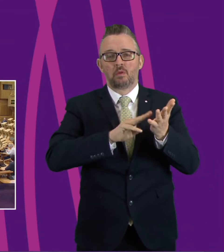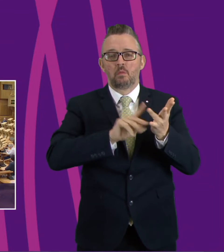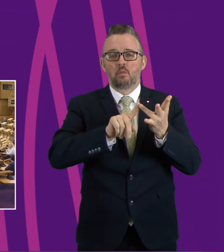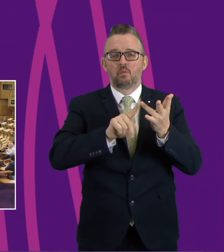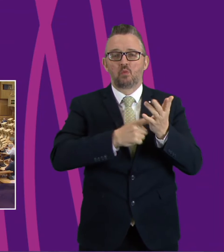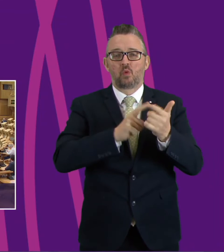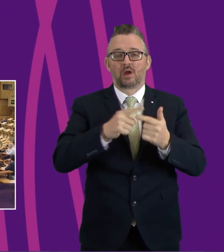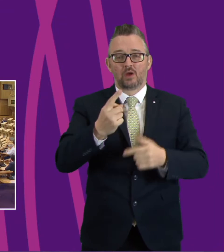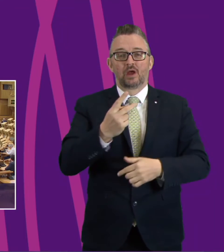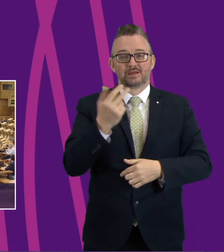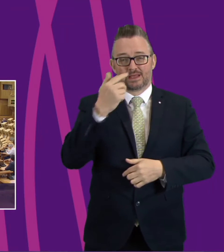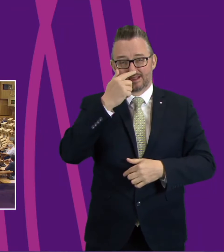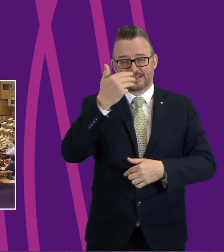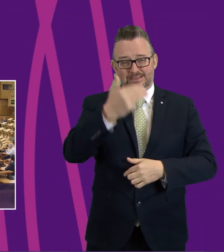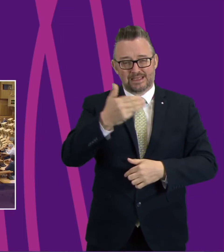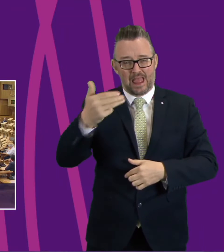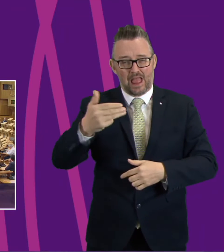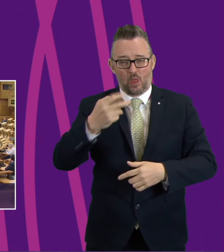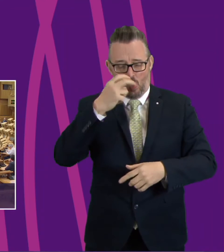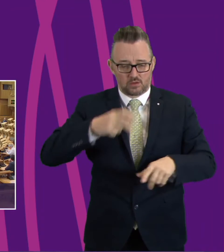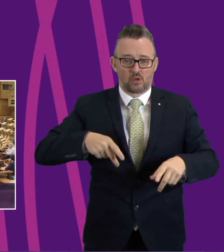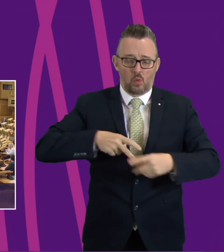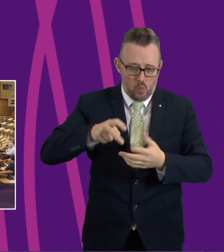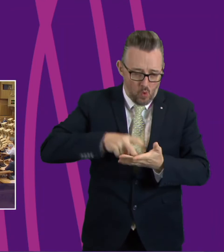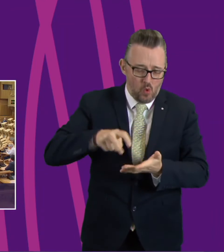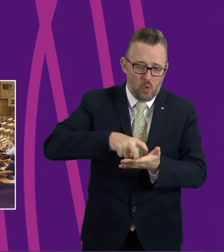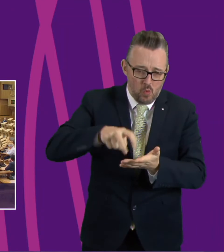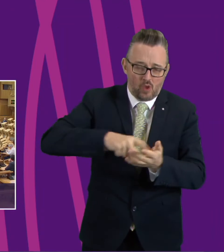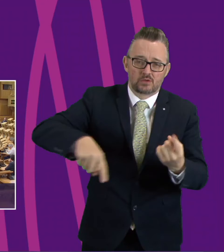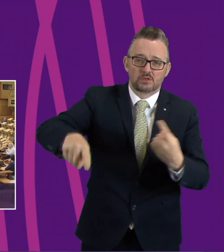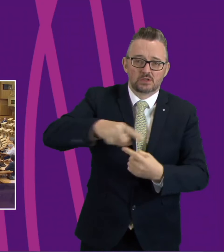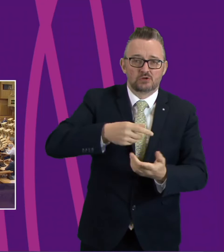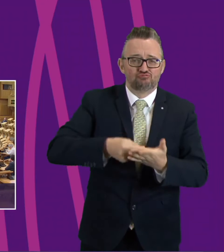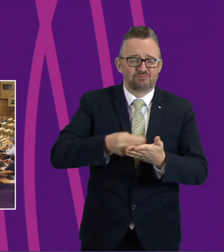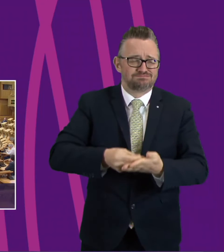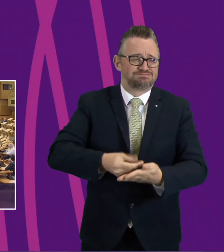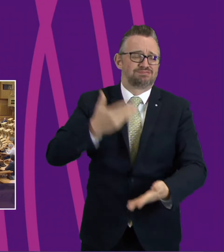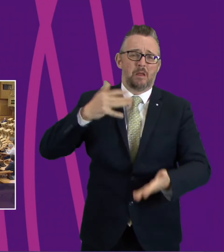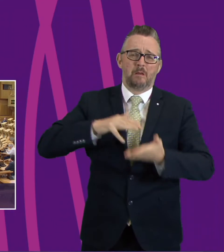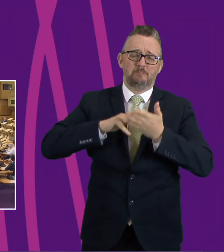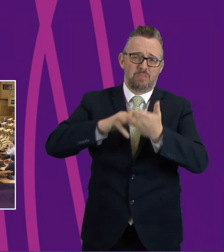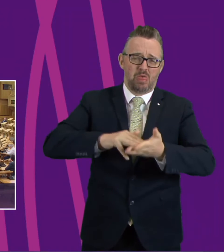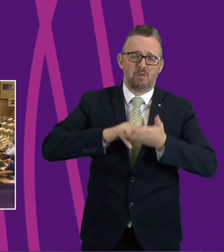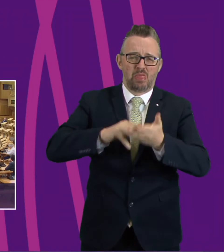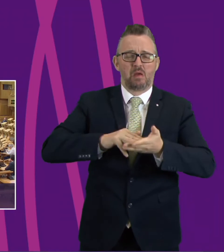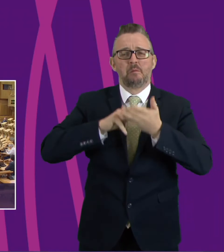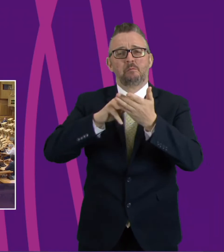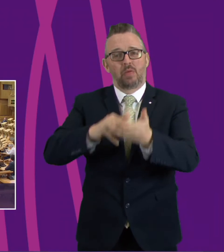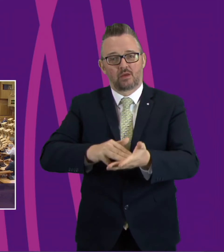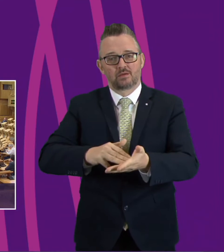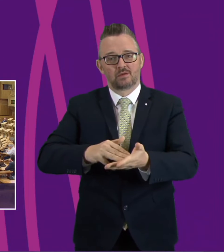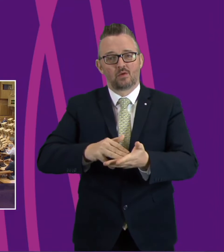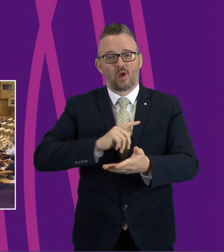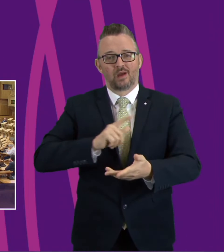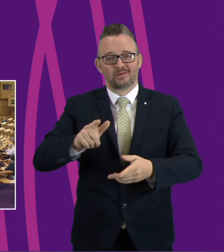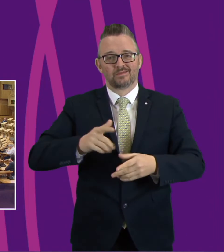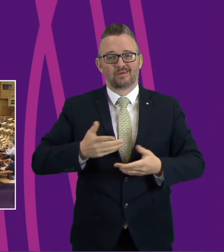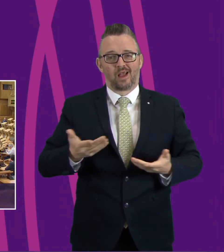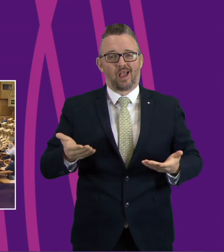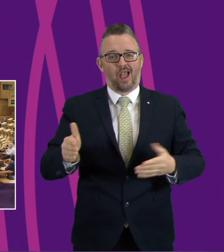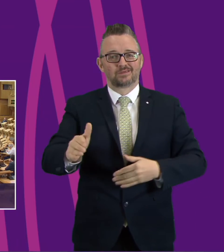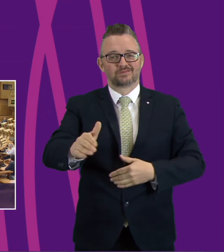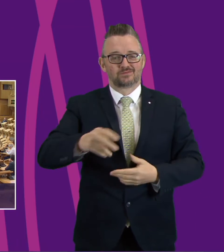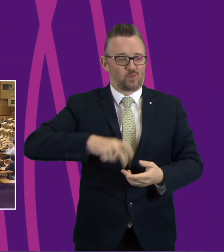over 27 million for the NHS by completing 100 laps in his garden. And even